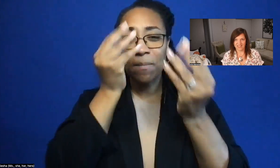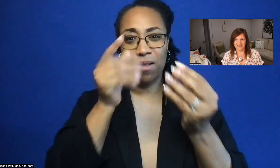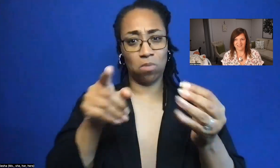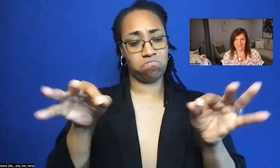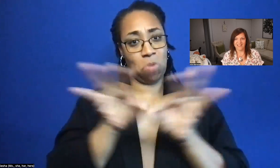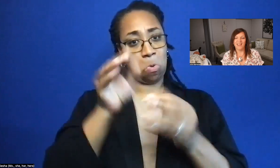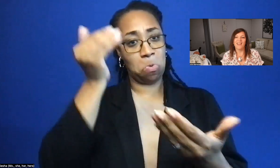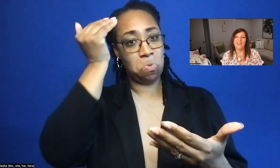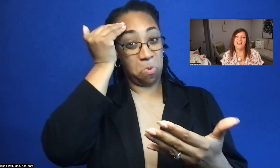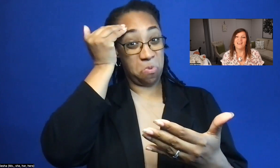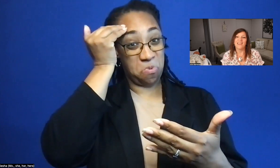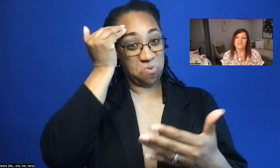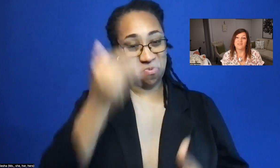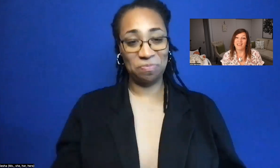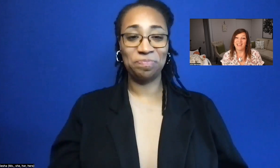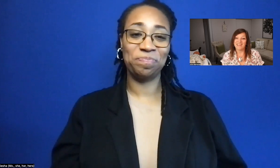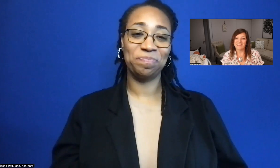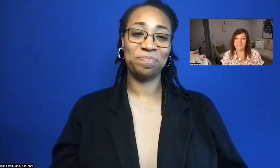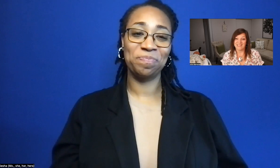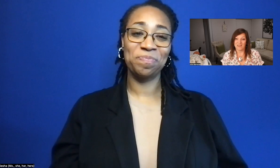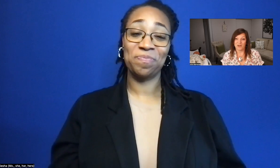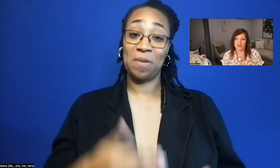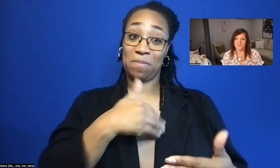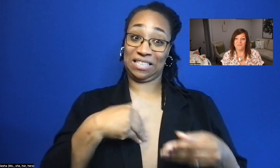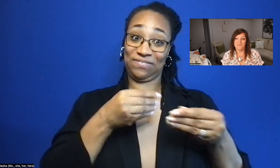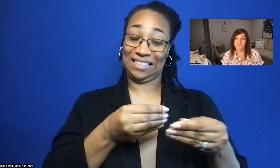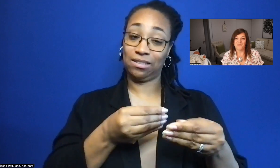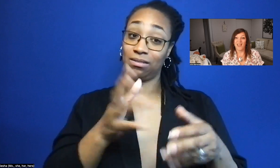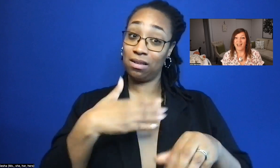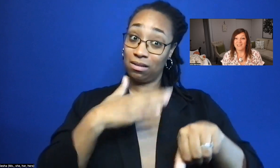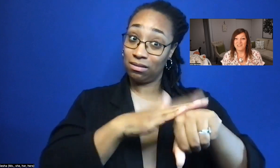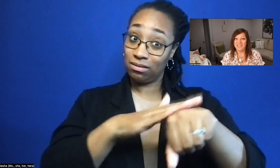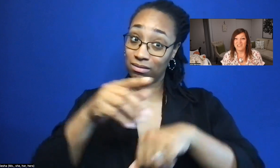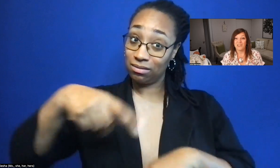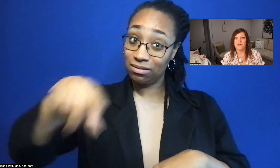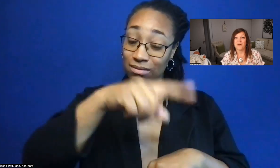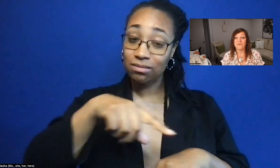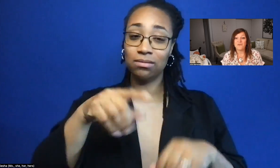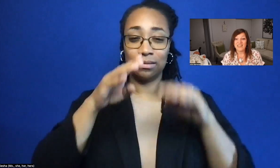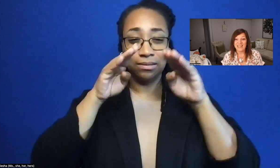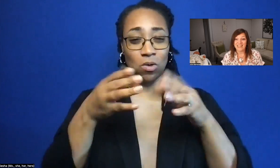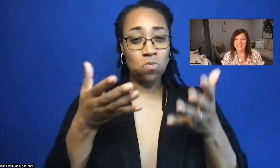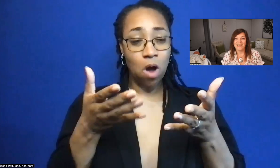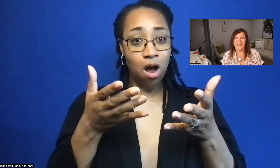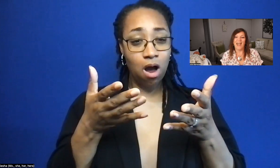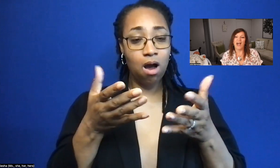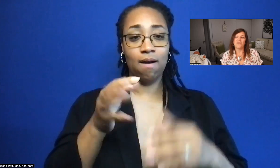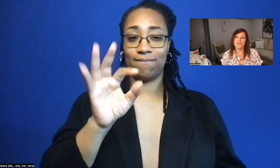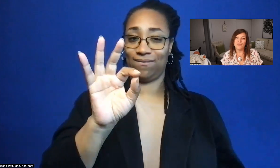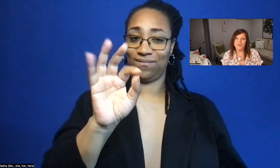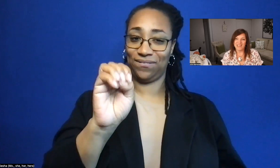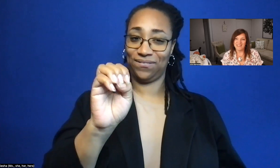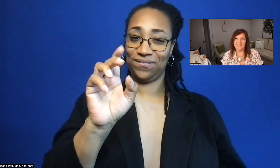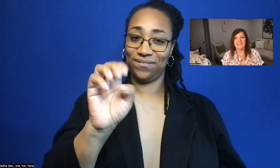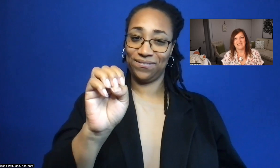breastfeeding. Here is my class disclaimer. I am teaching you about feeding. How